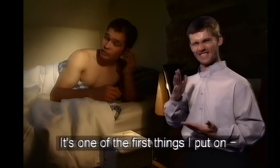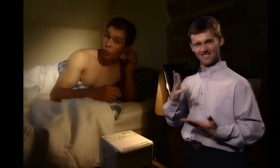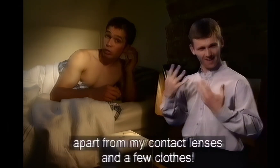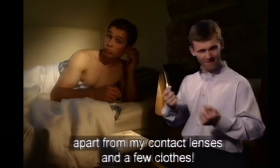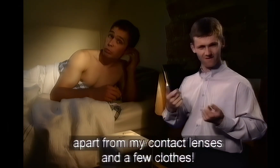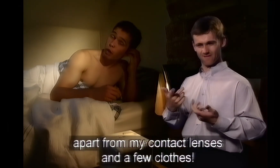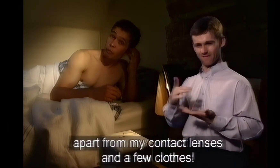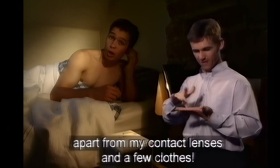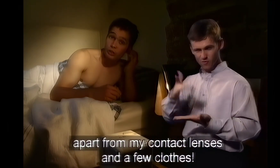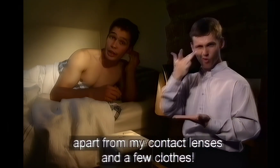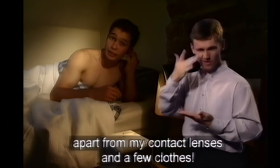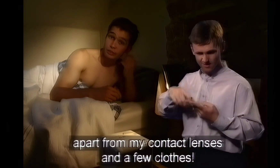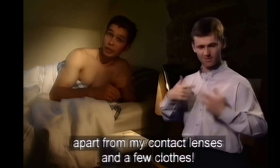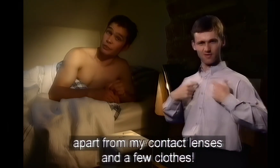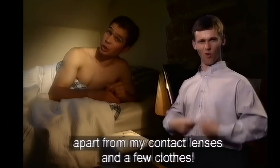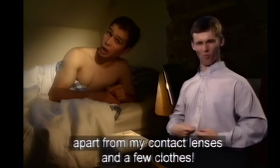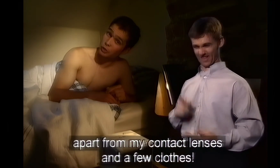Well, apart from my contact lenses and a few clothes.